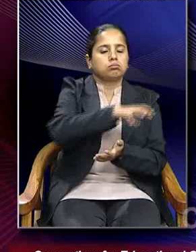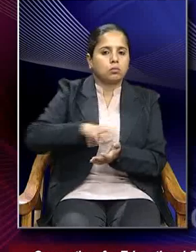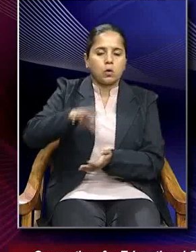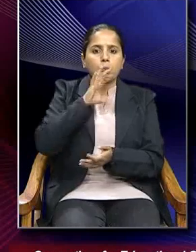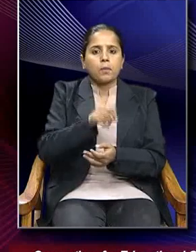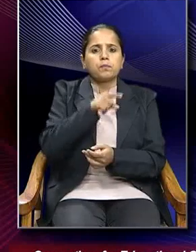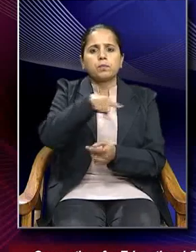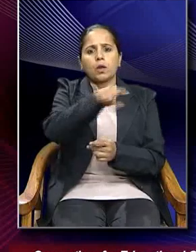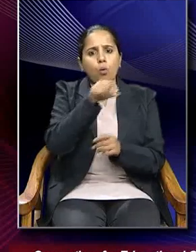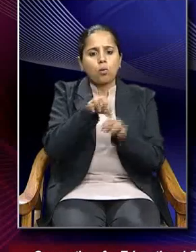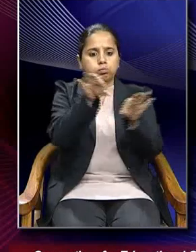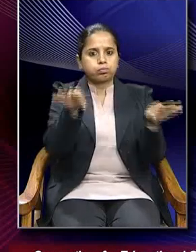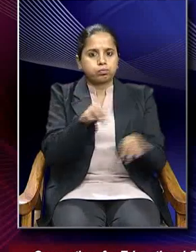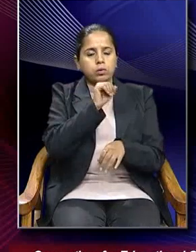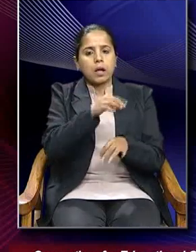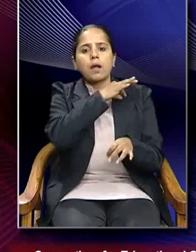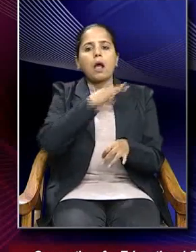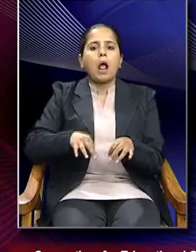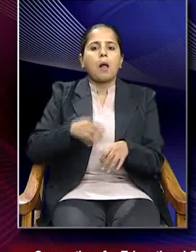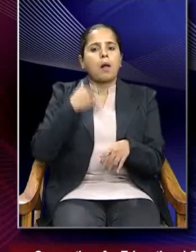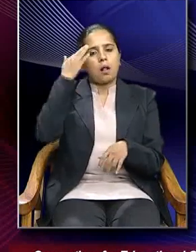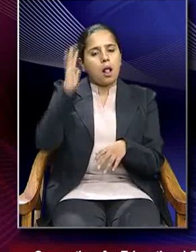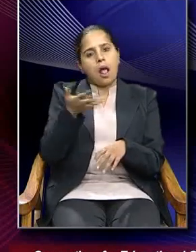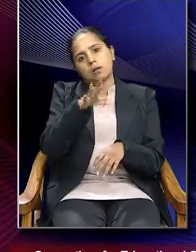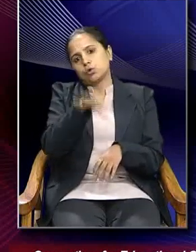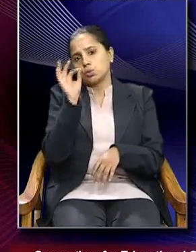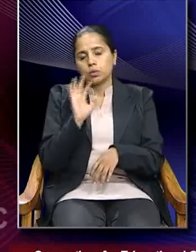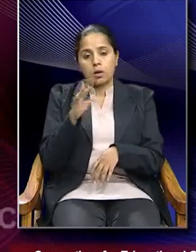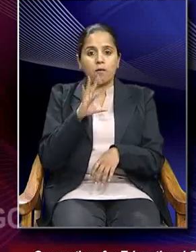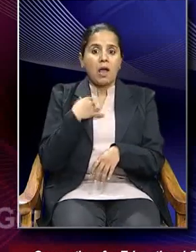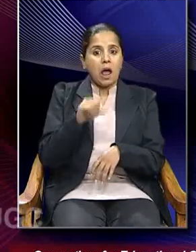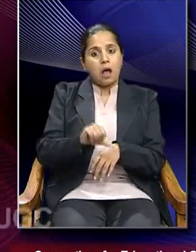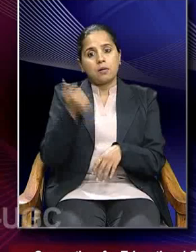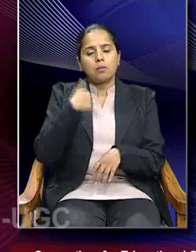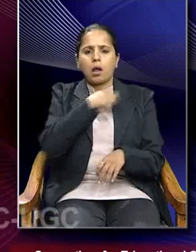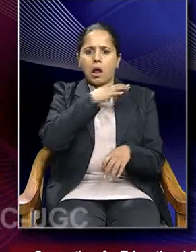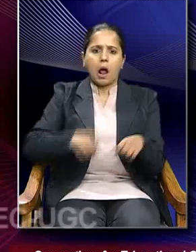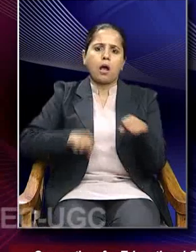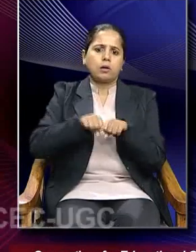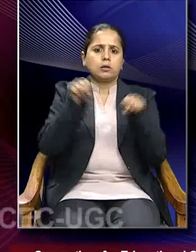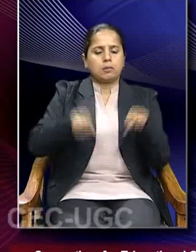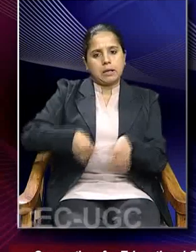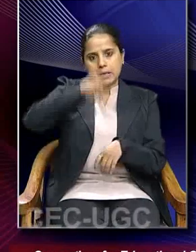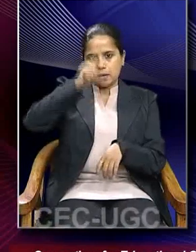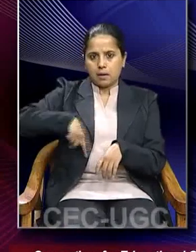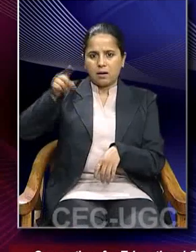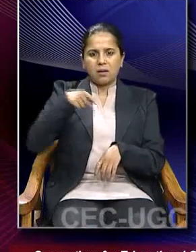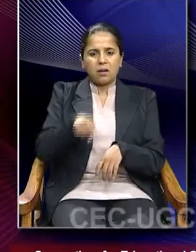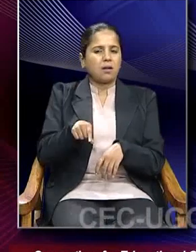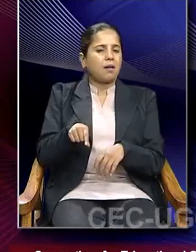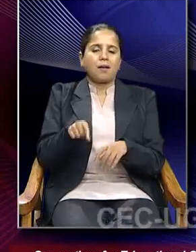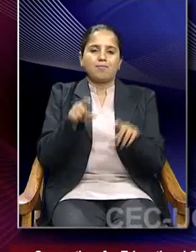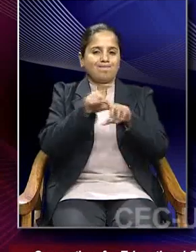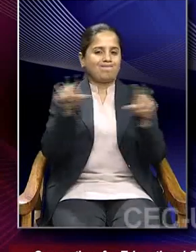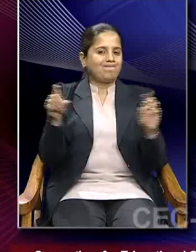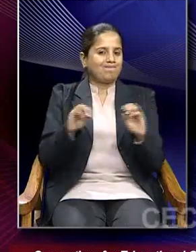specific dimension of caste system. If I choose something like caste system in India, it's vague and